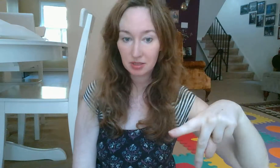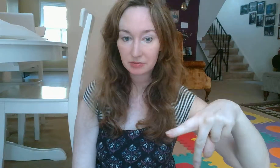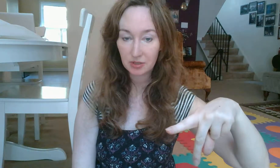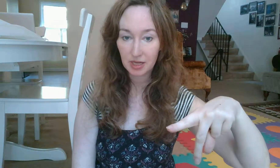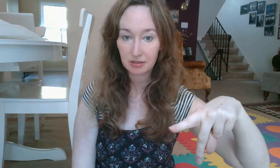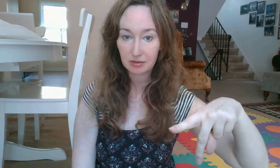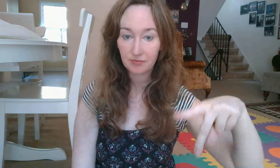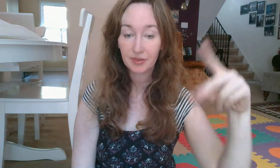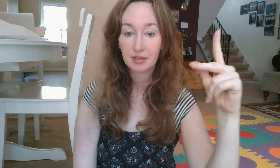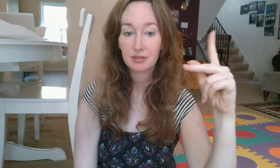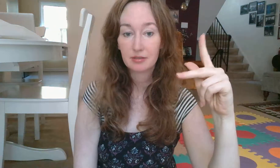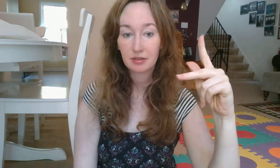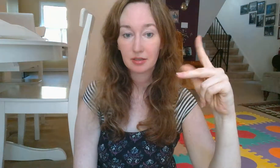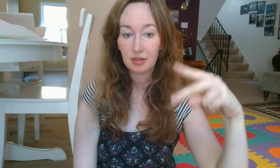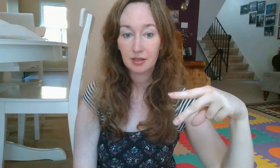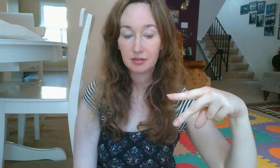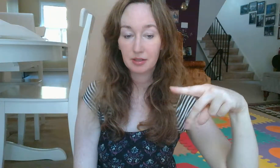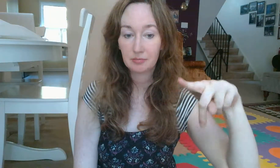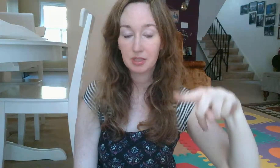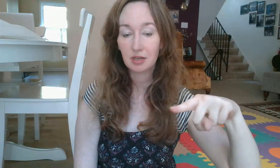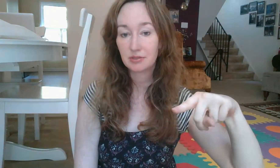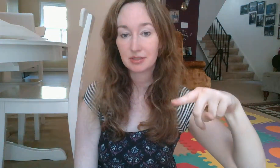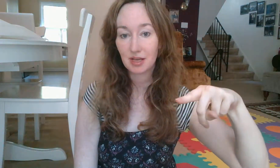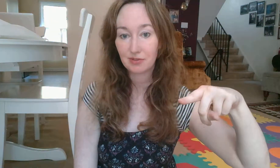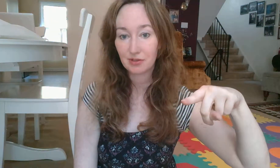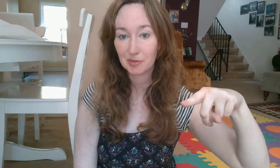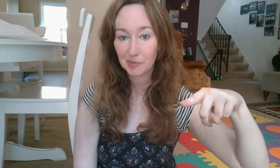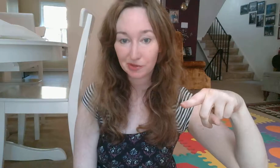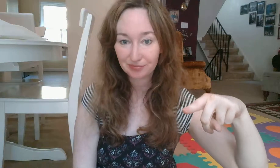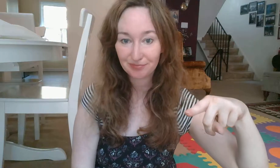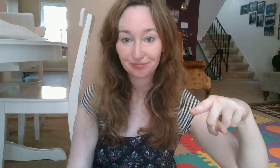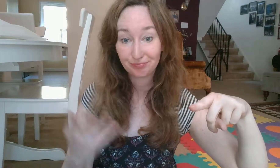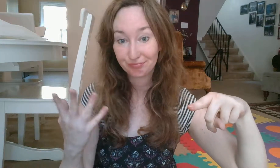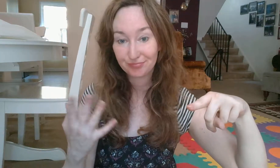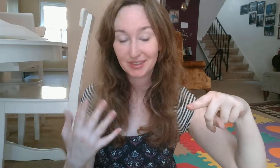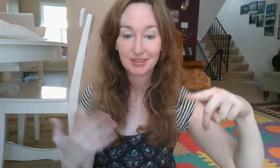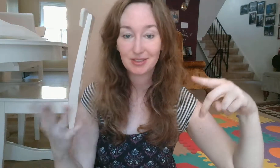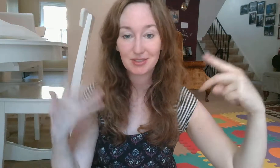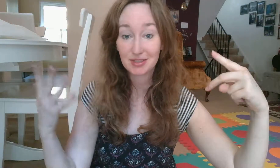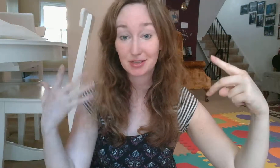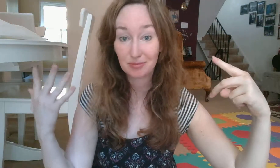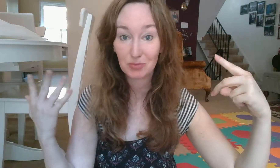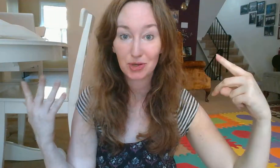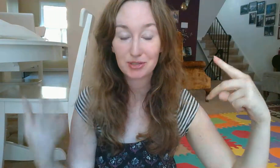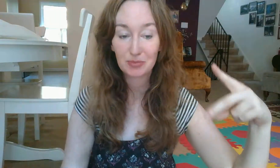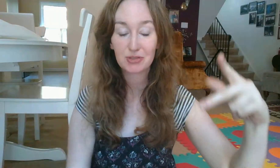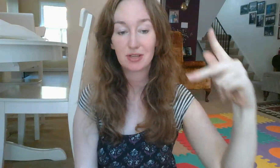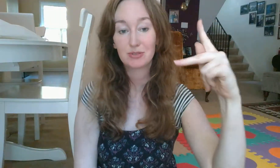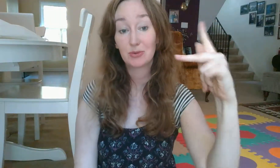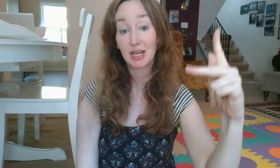is more down. And the P also doesn't have the thumb in the middle. You just got to memorize some of the stuff. So